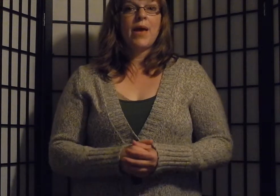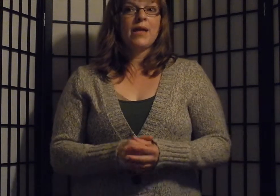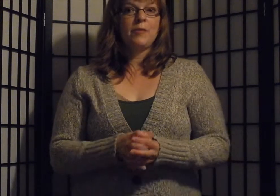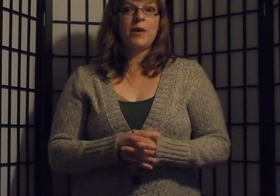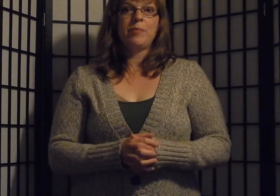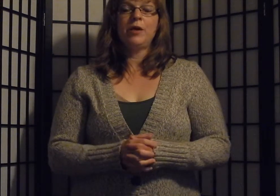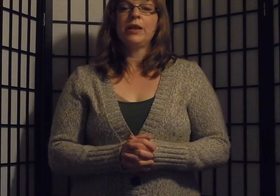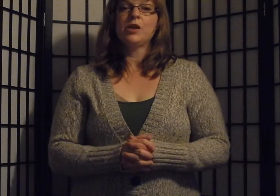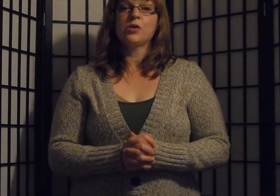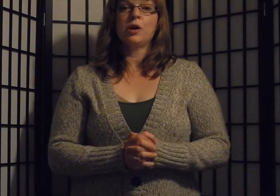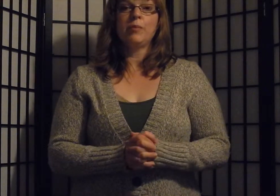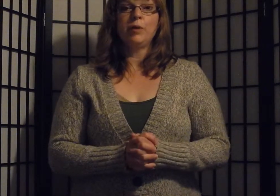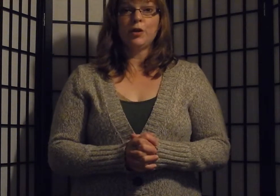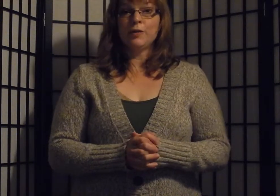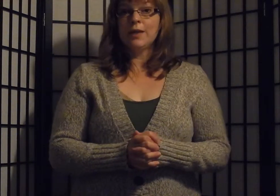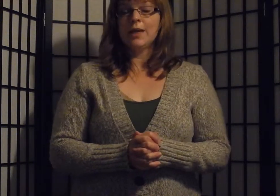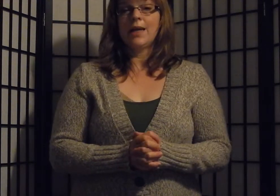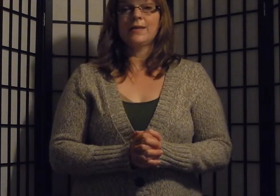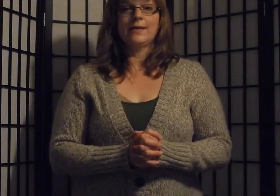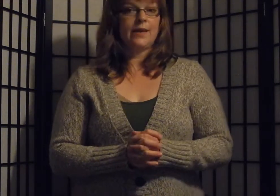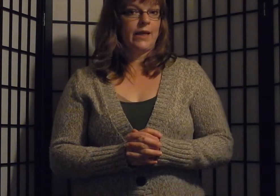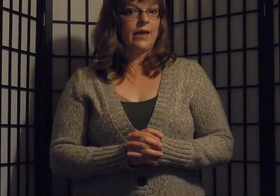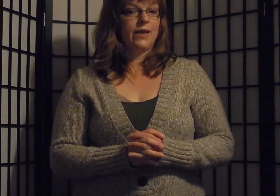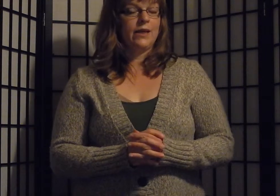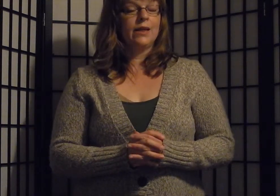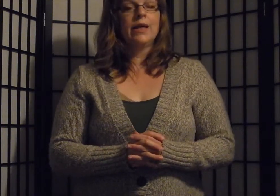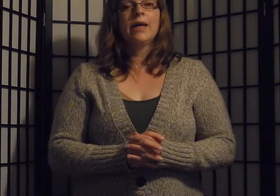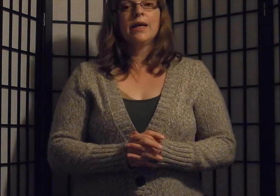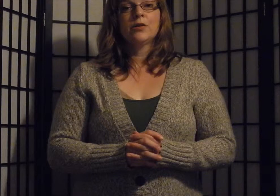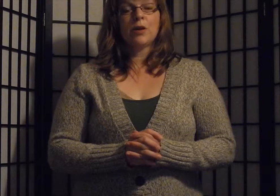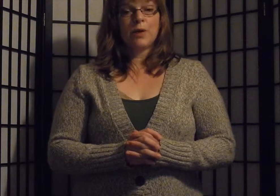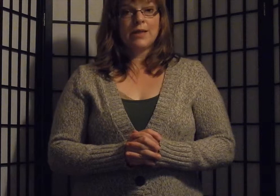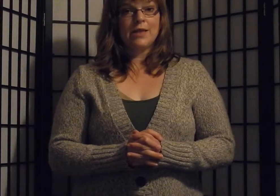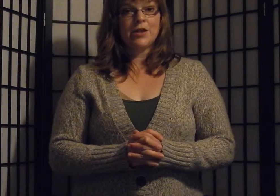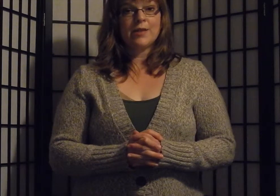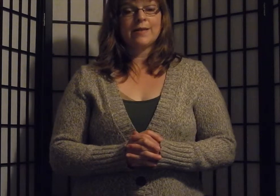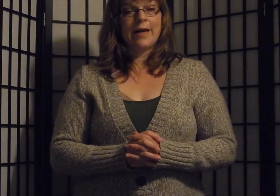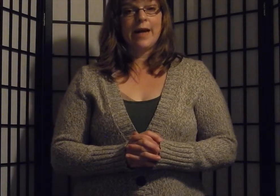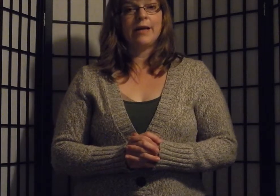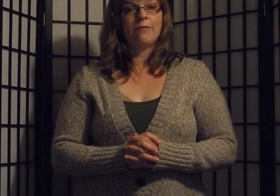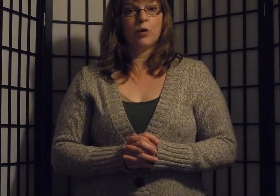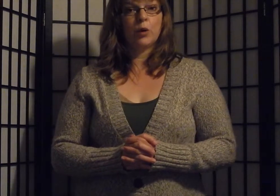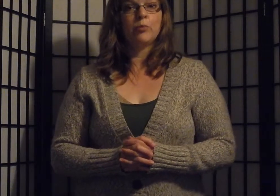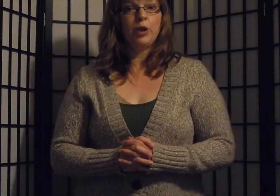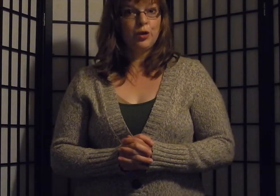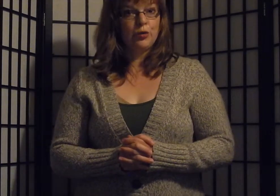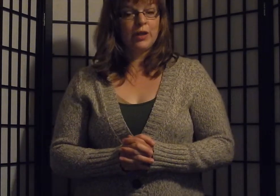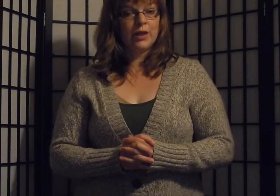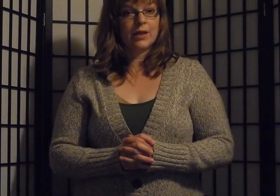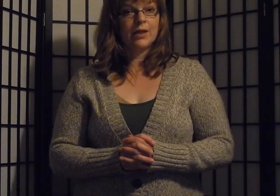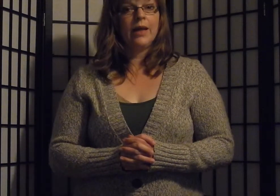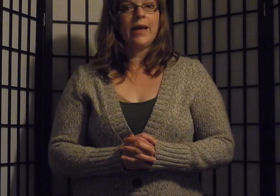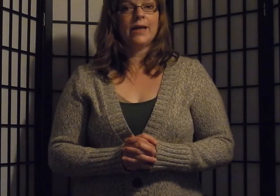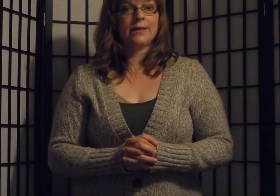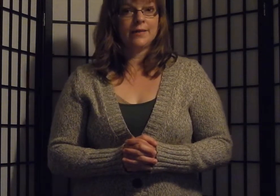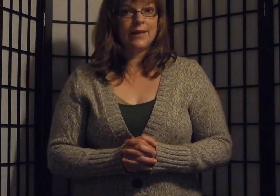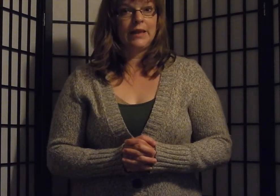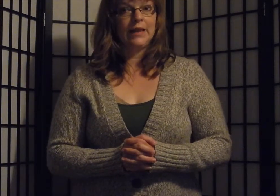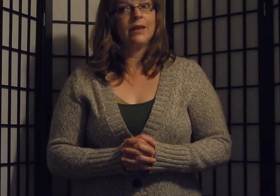Many people enjoy music and singing, so I want to teach you the sign for music and sing